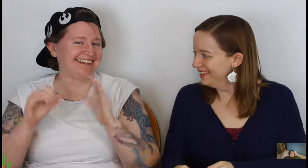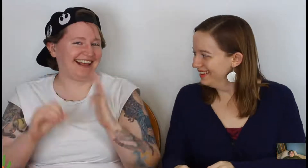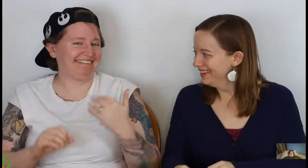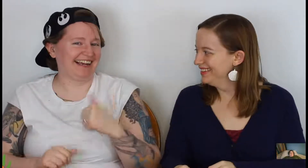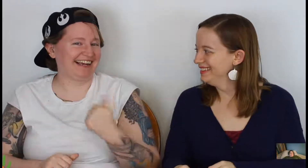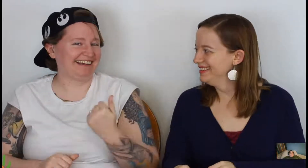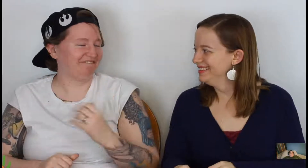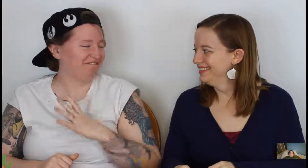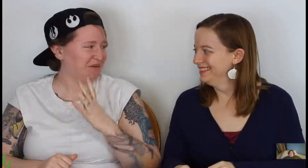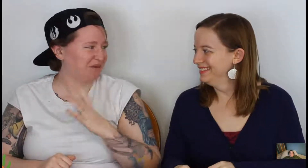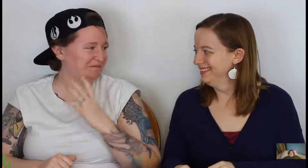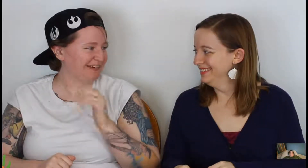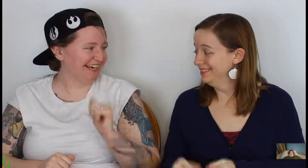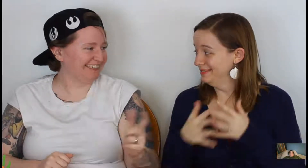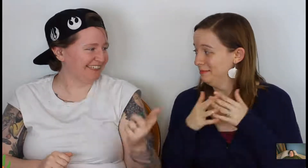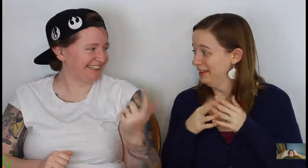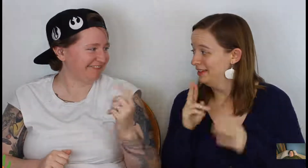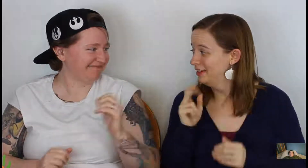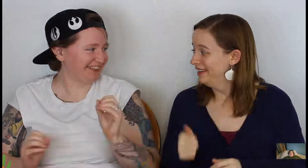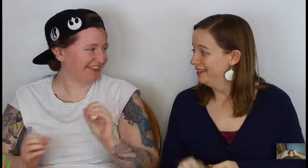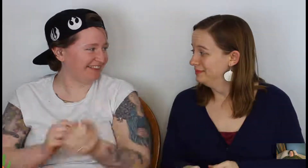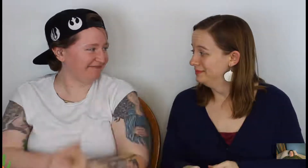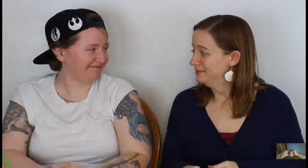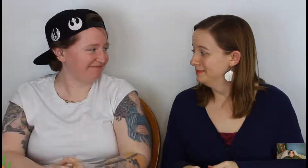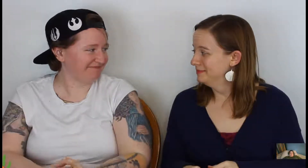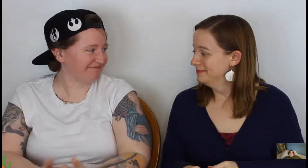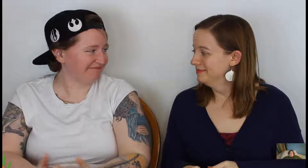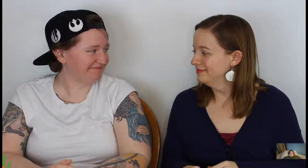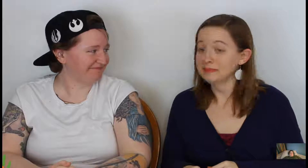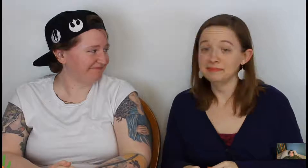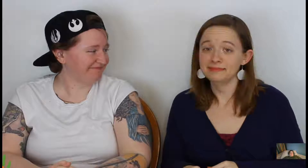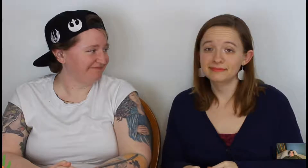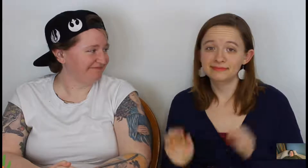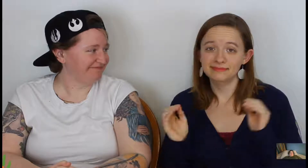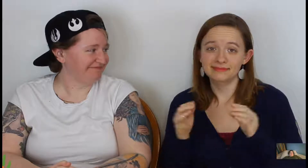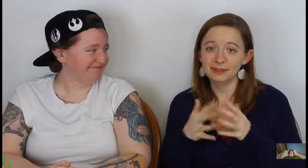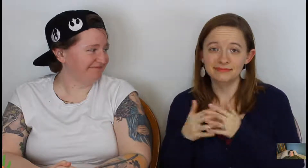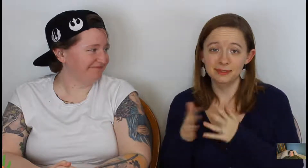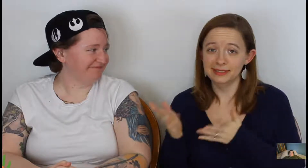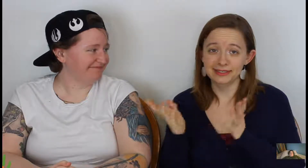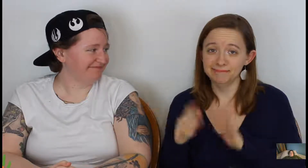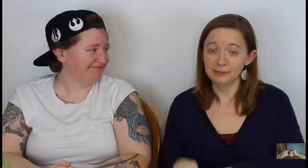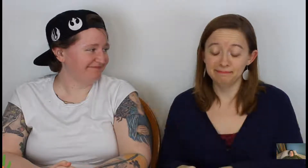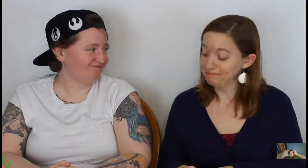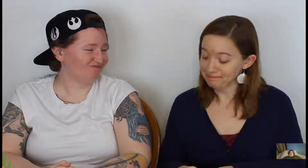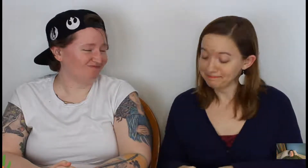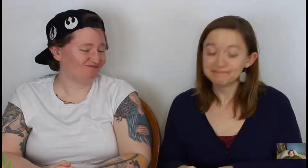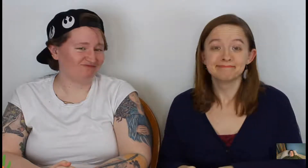None. I've never had any formal ASL, nothing. Never had it. No American,